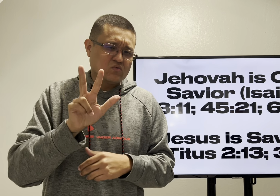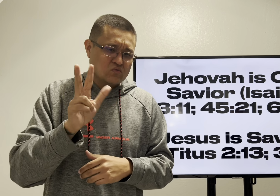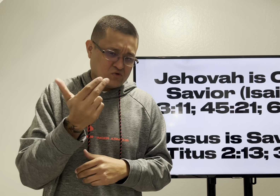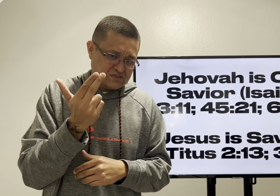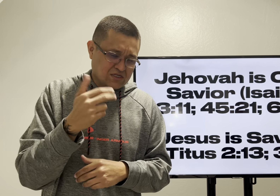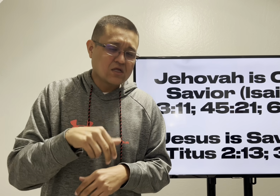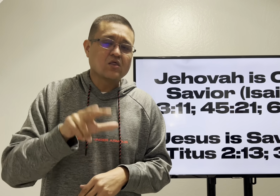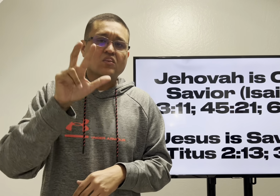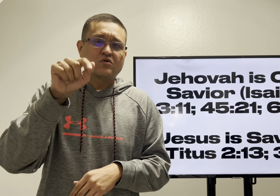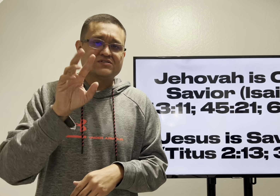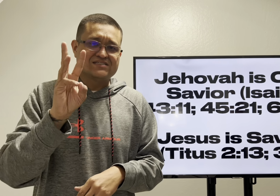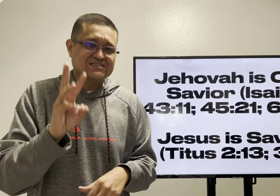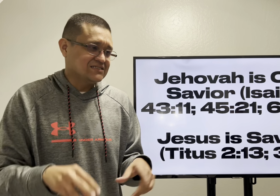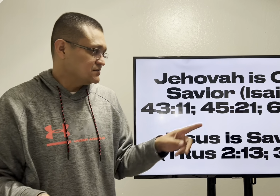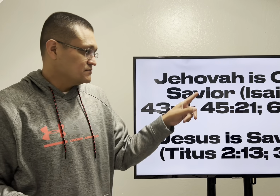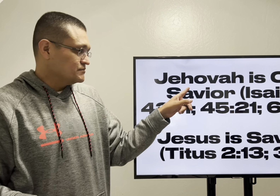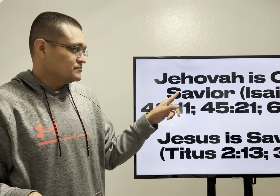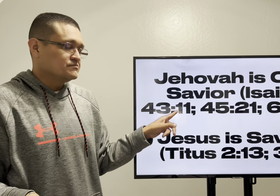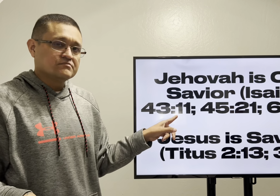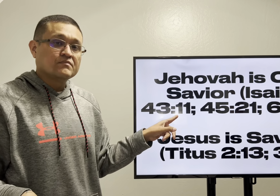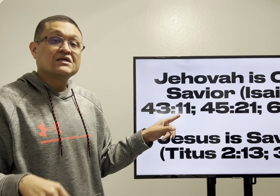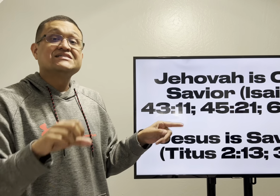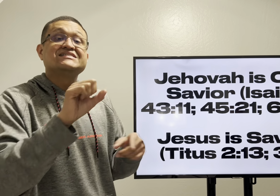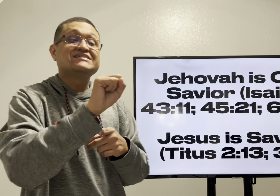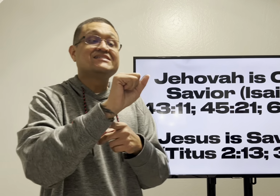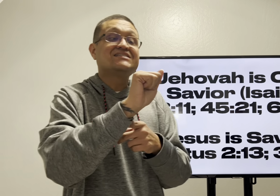is Savior. Titus 2 and 13.